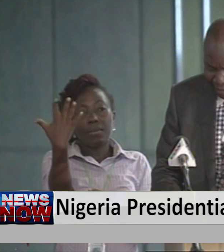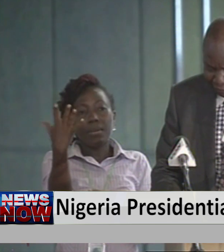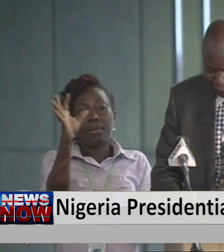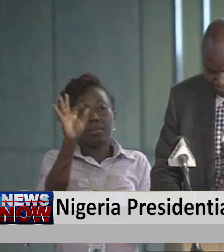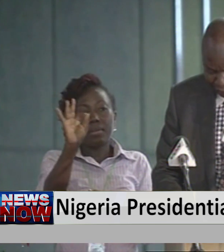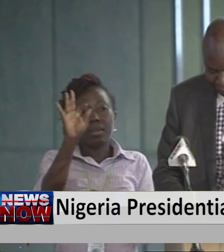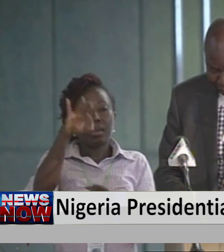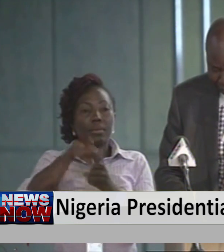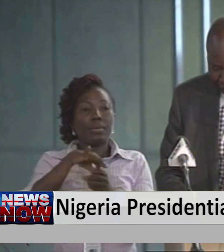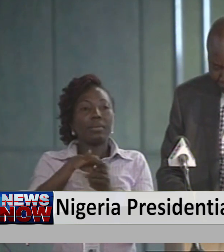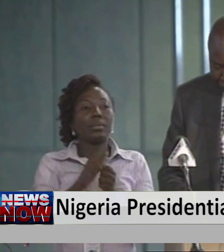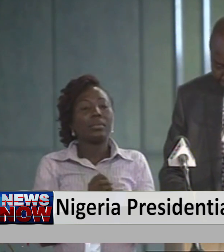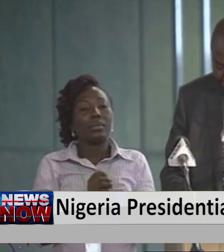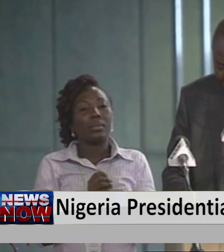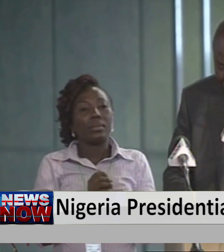12459 votes.